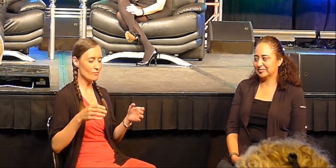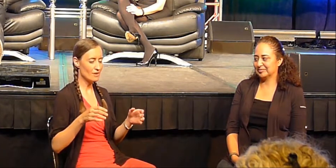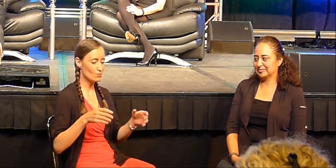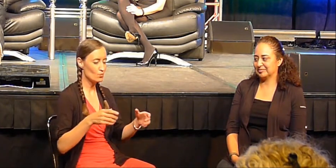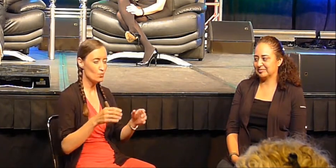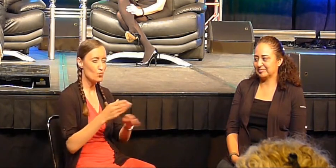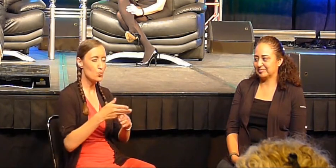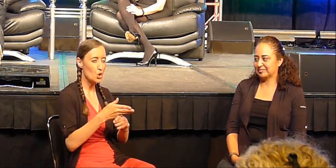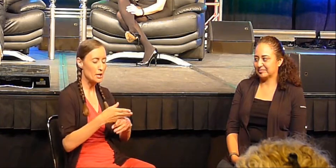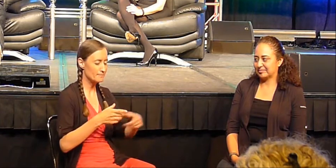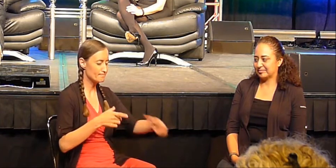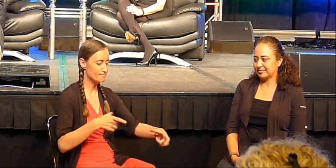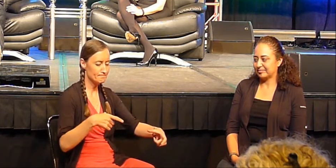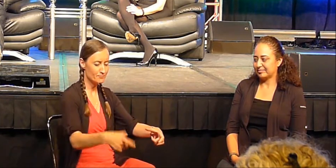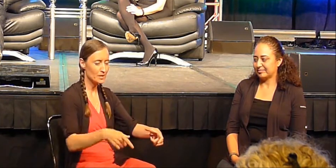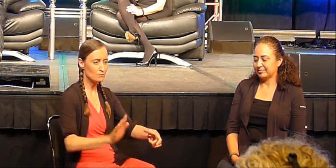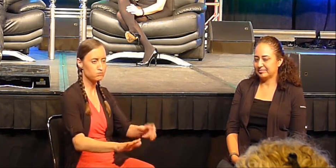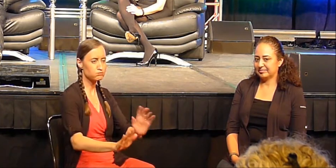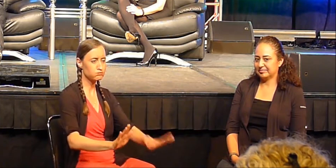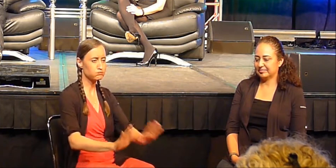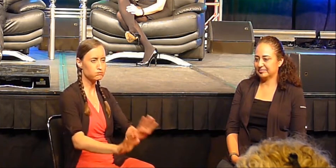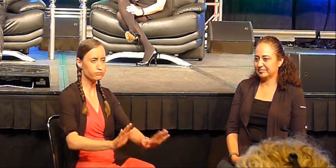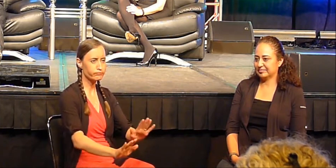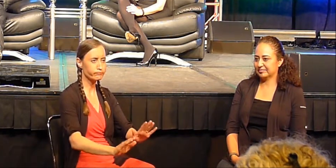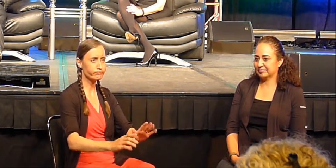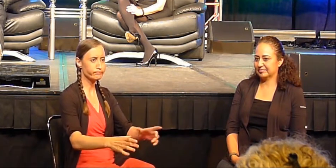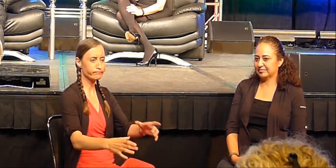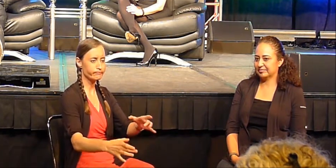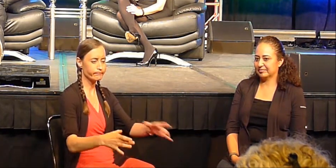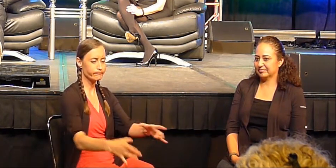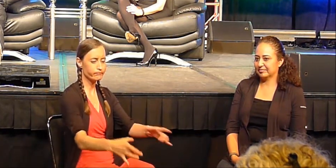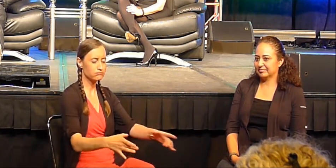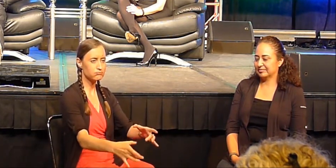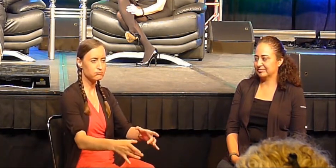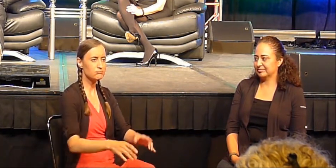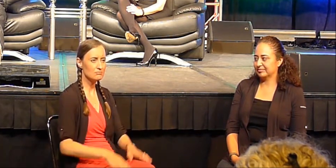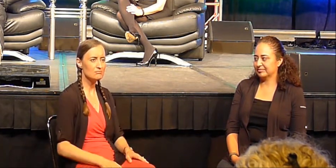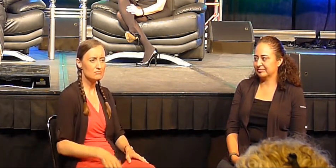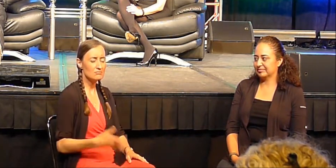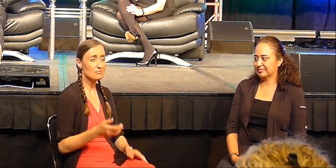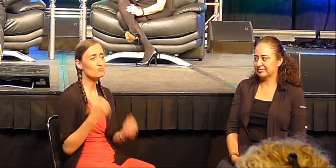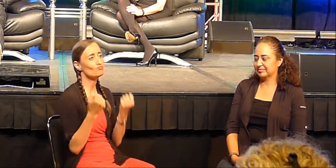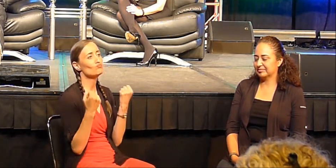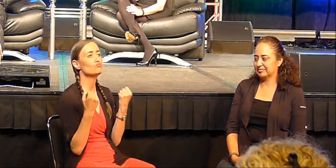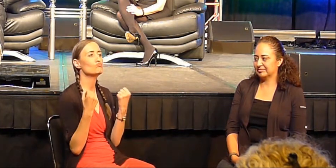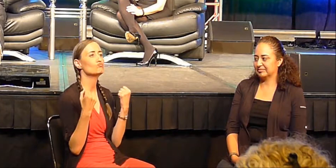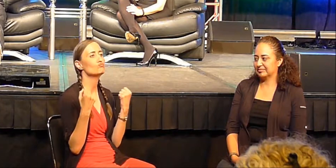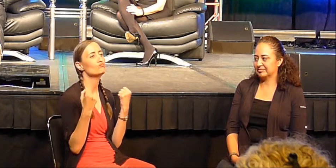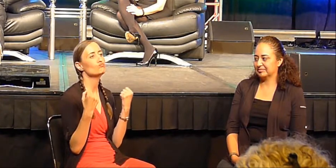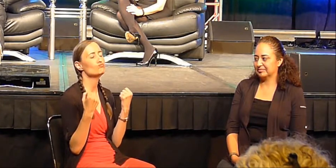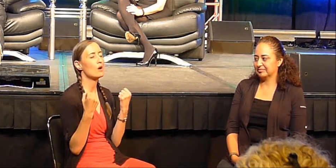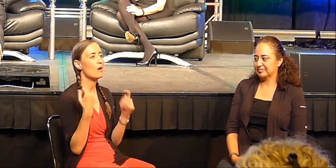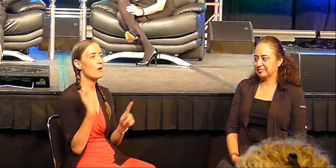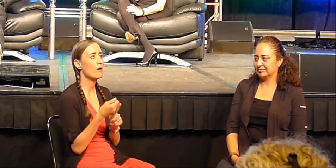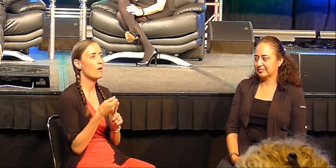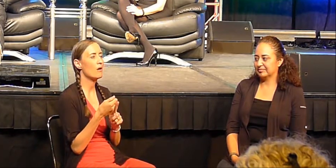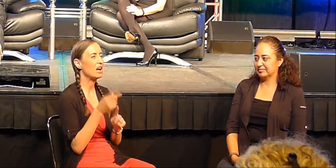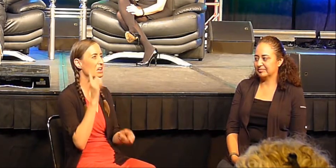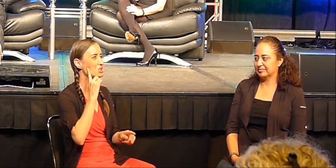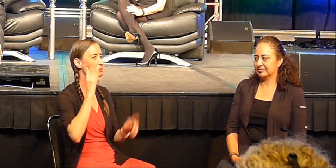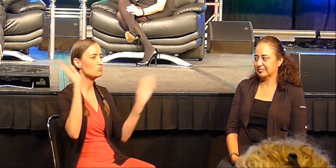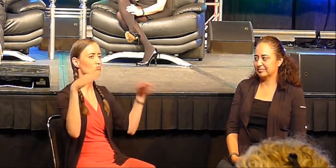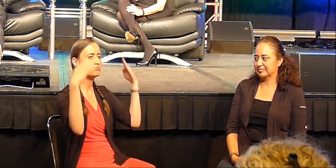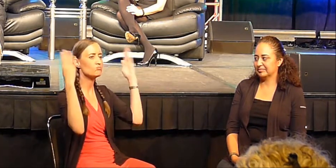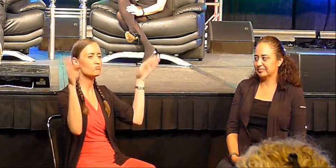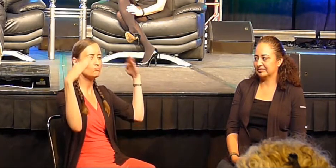feet so I can fit the accelerator and the brake. So I'm driving along, minding my own business, when suddenly I hear a